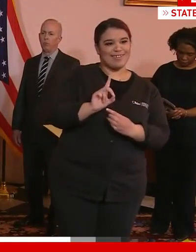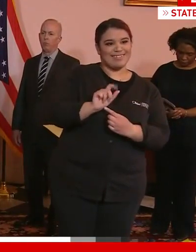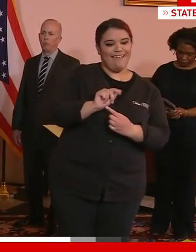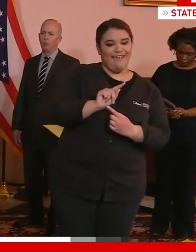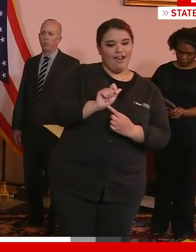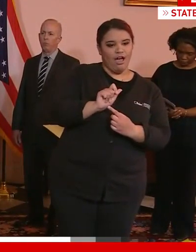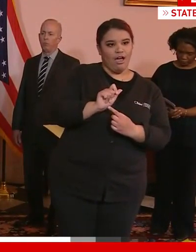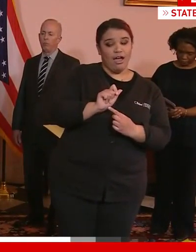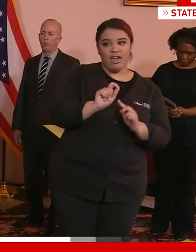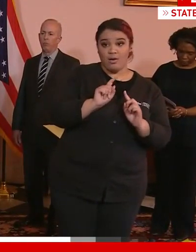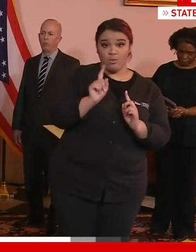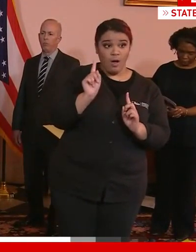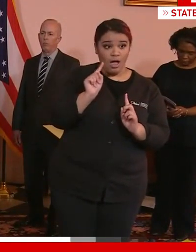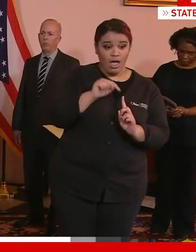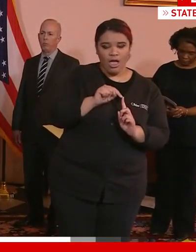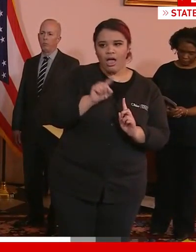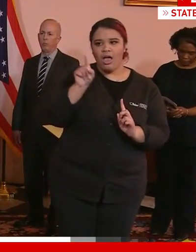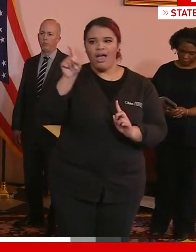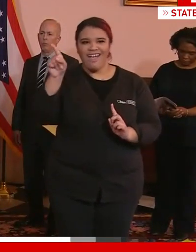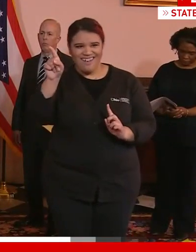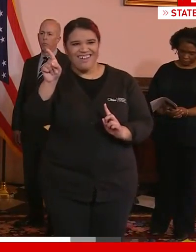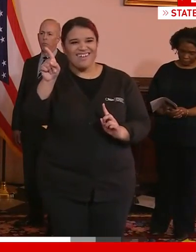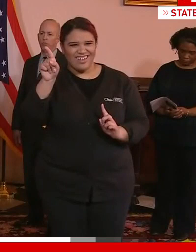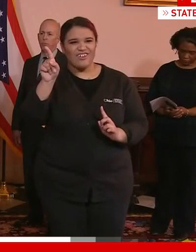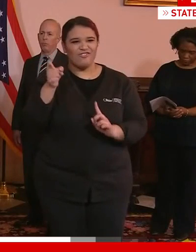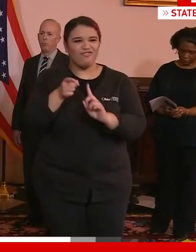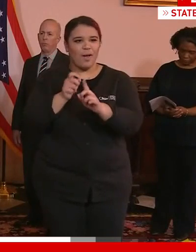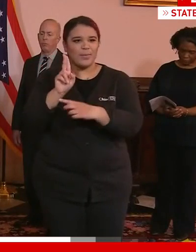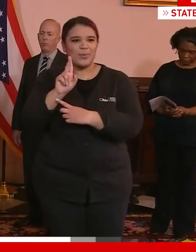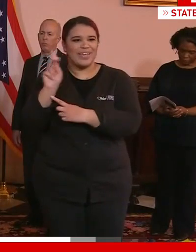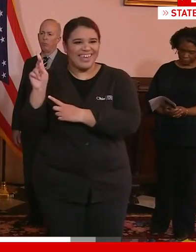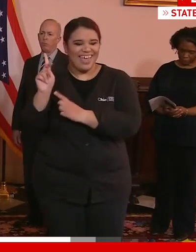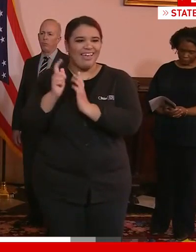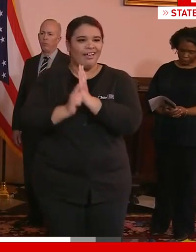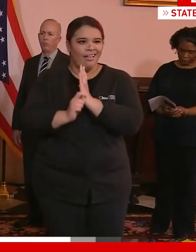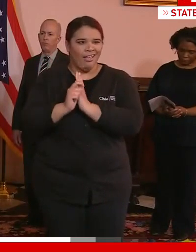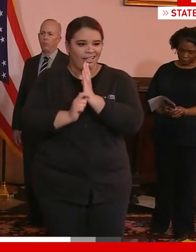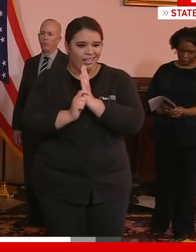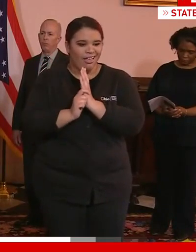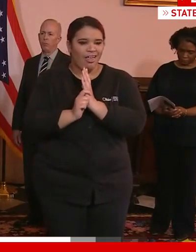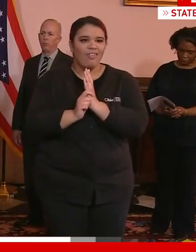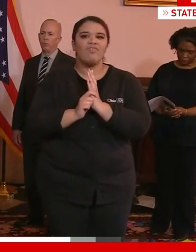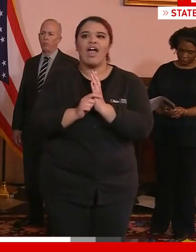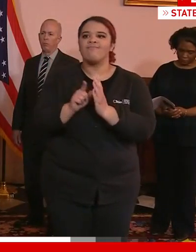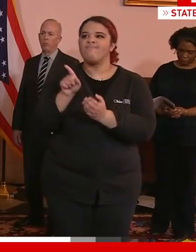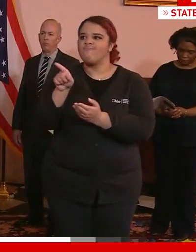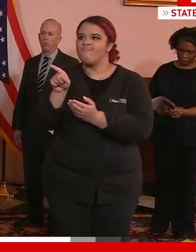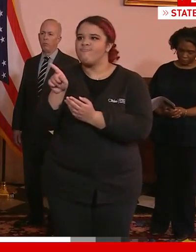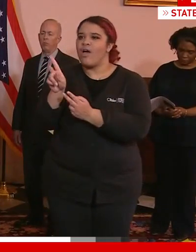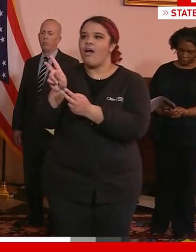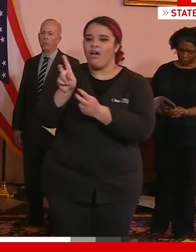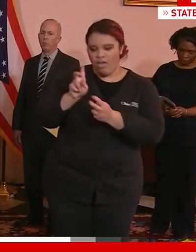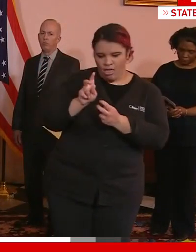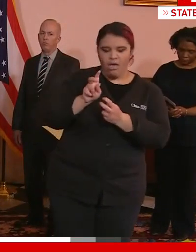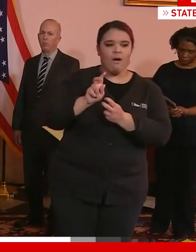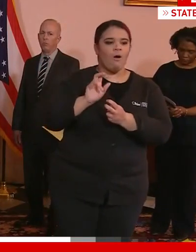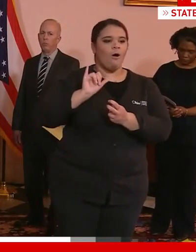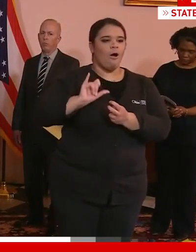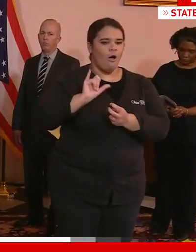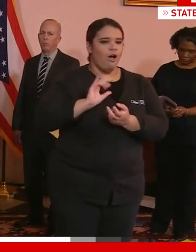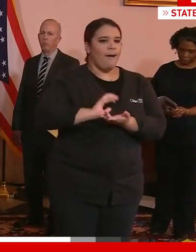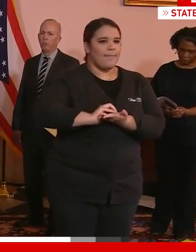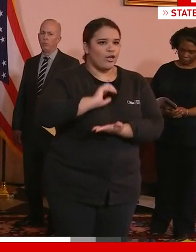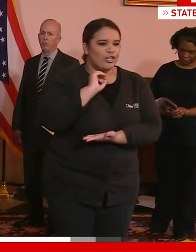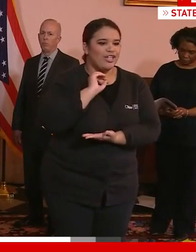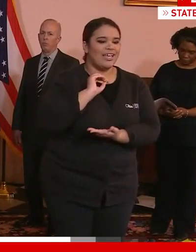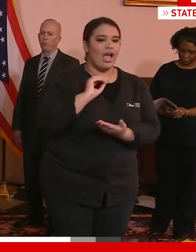that they are looking at when they came up with some of the new guidance about 10 people in a room, about social distancing,